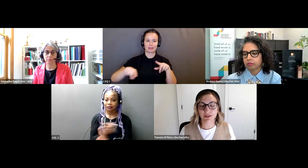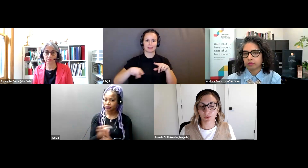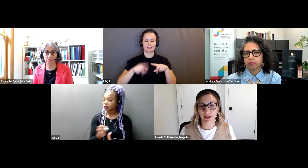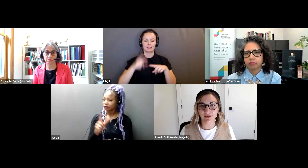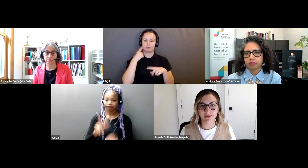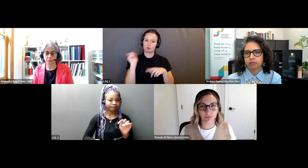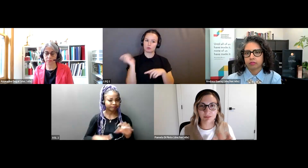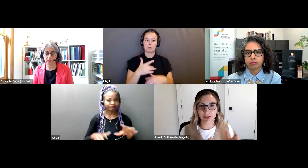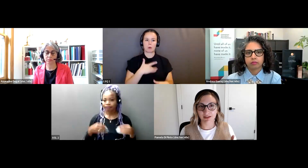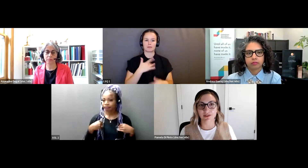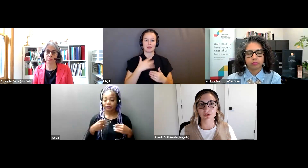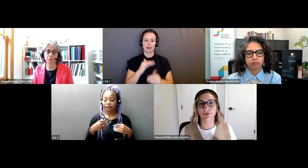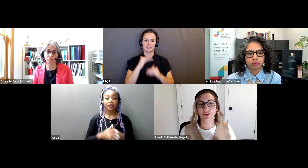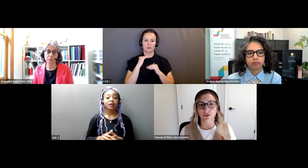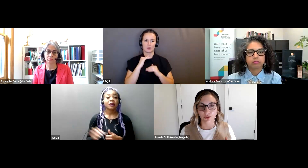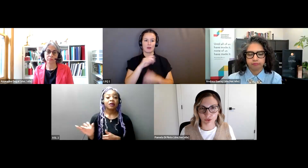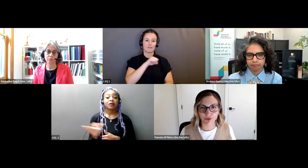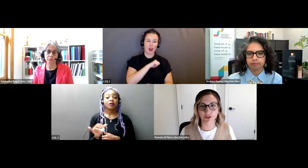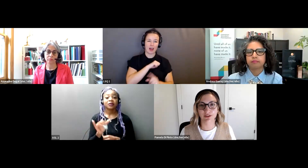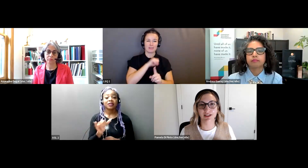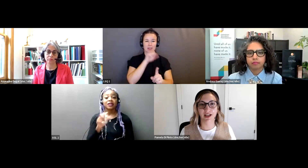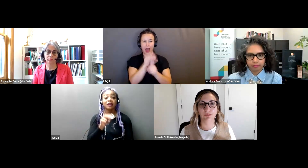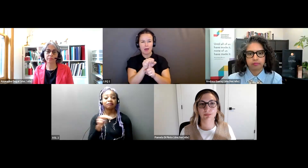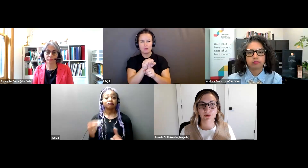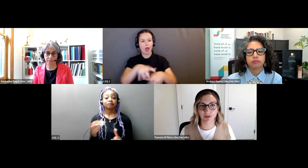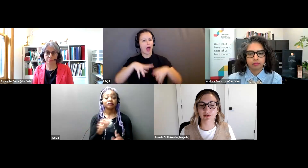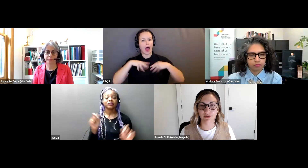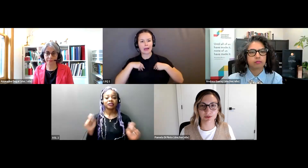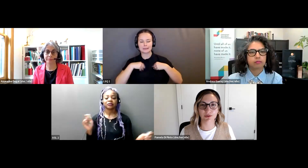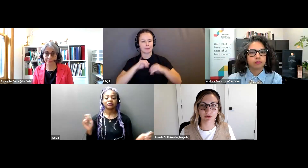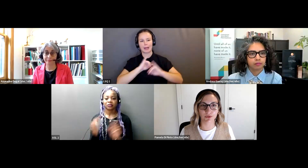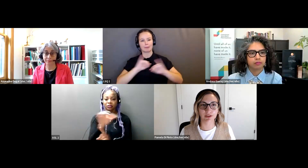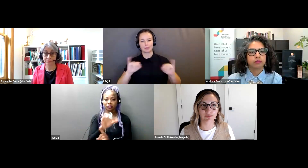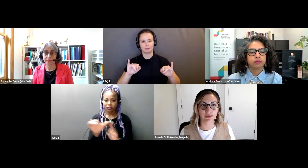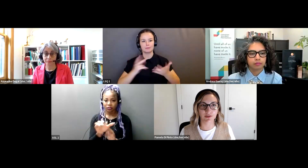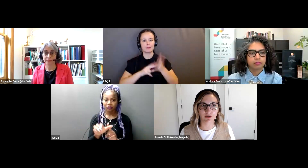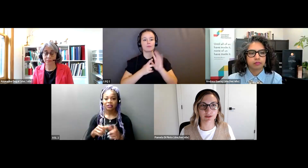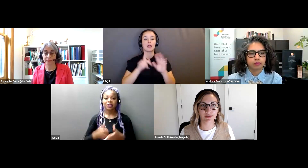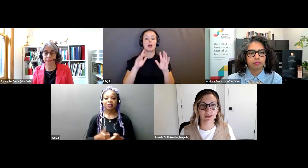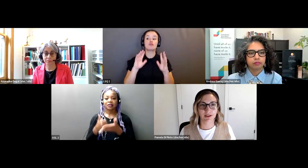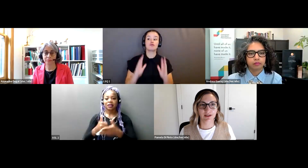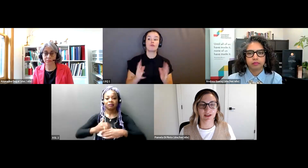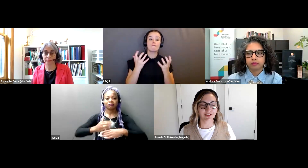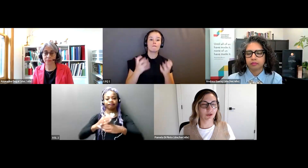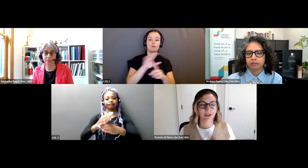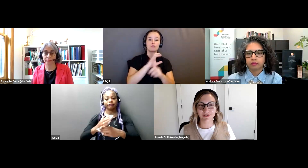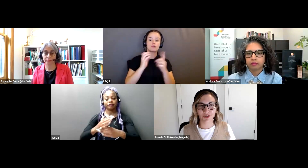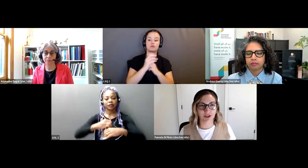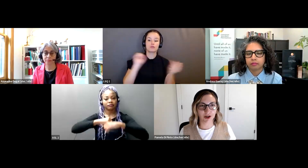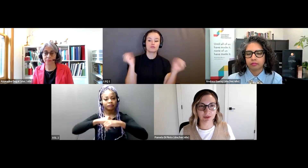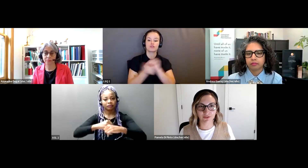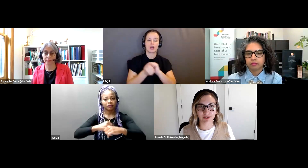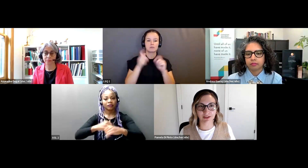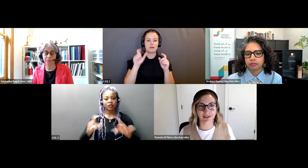in this way that we can begin to shift our culture and help prevent abuse before it even starts. And, it's